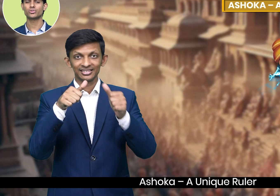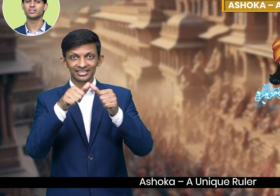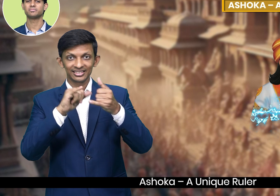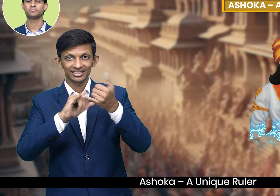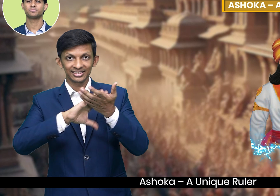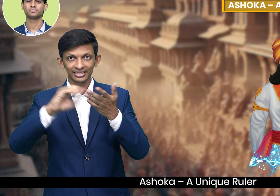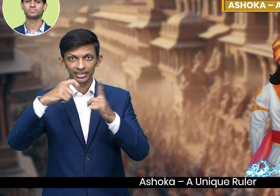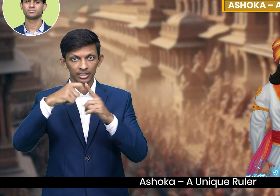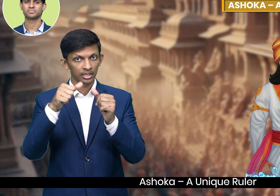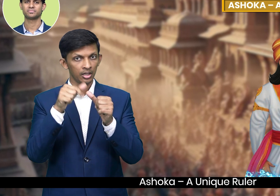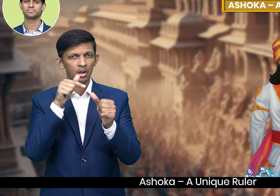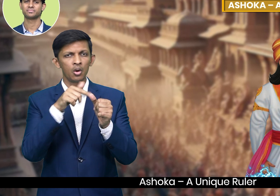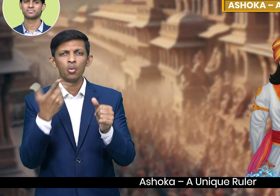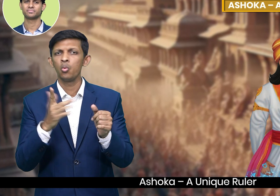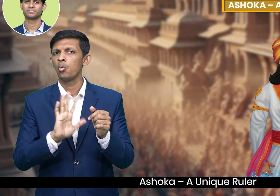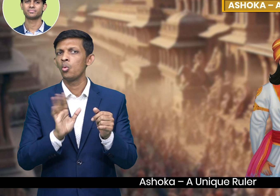Ashoka,